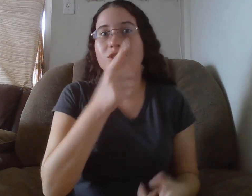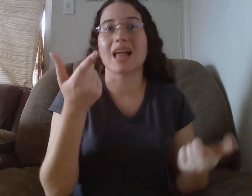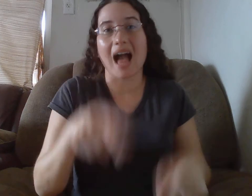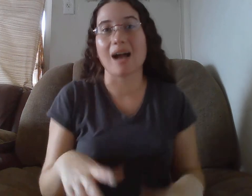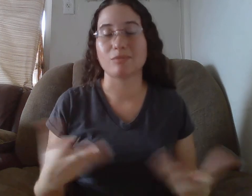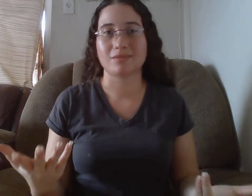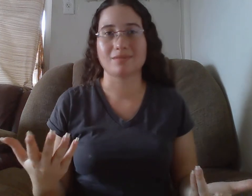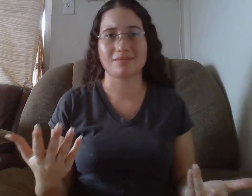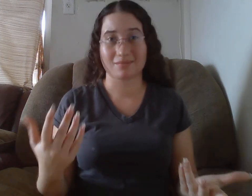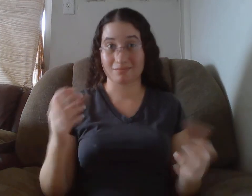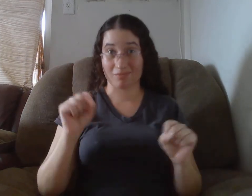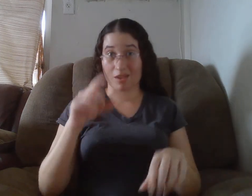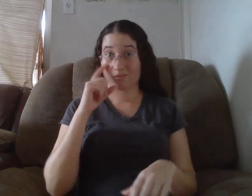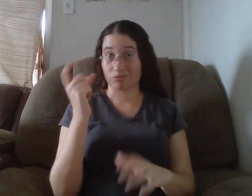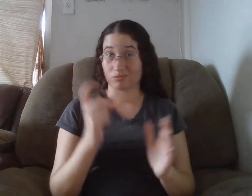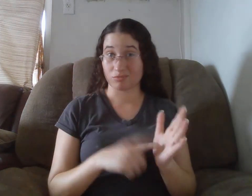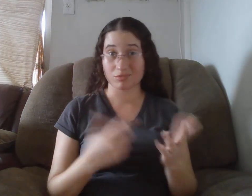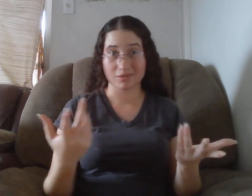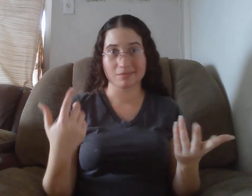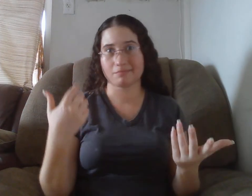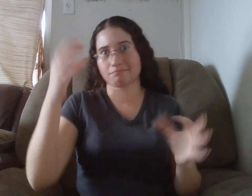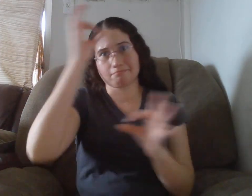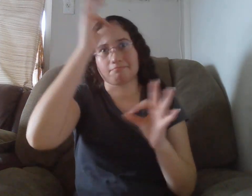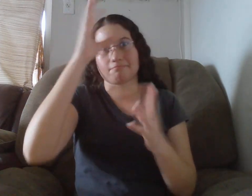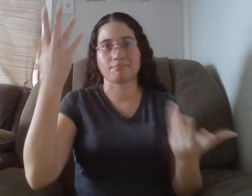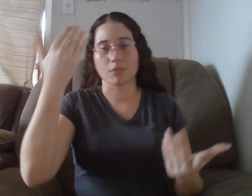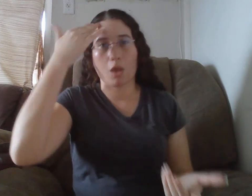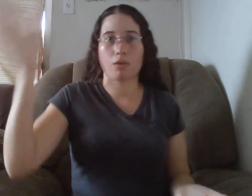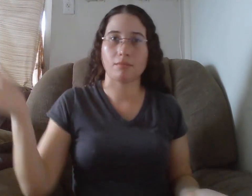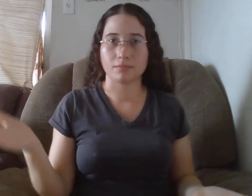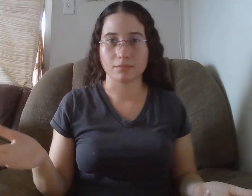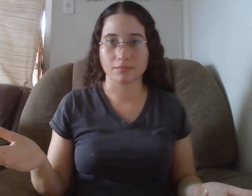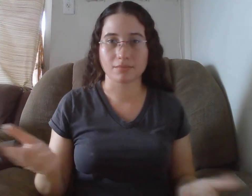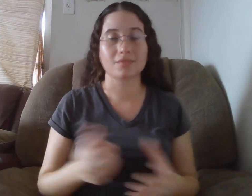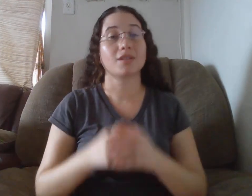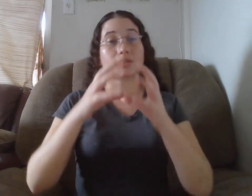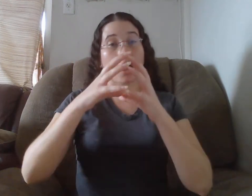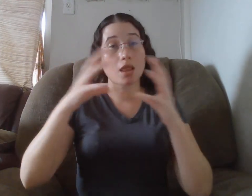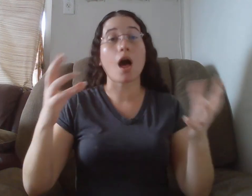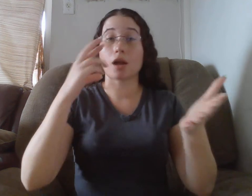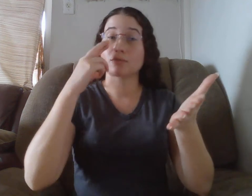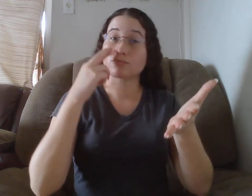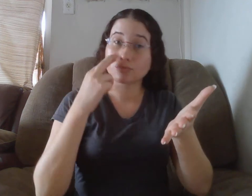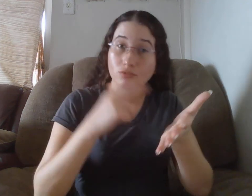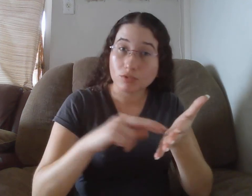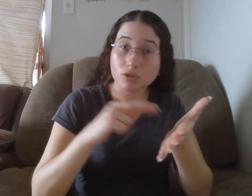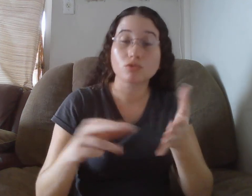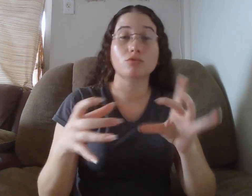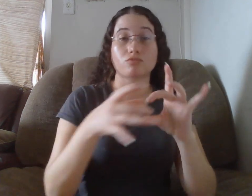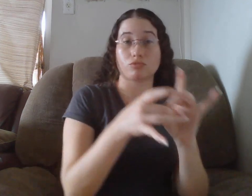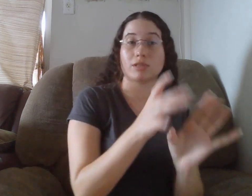experiencing? We don't know. There is a lot of research in psychology, in statistics,